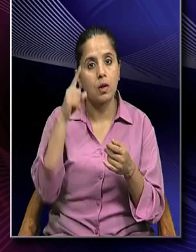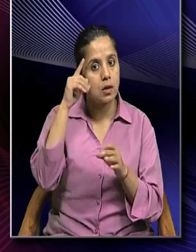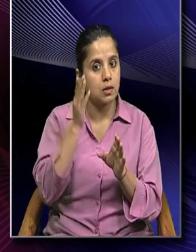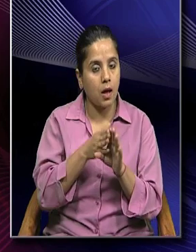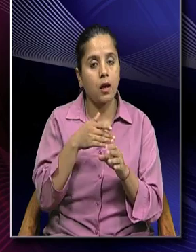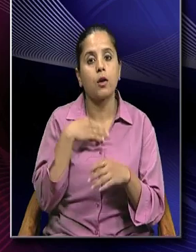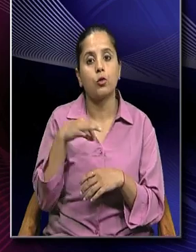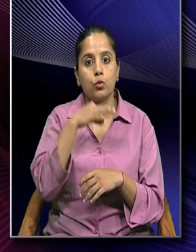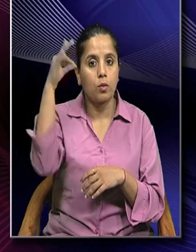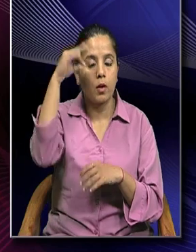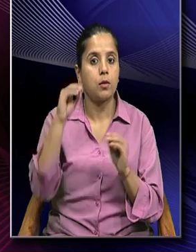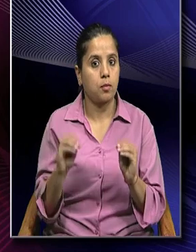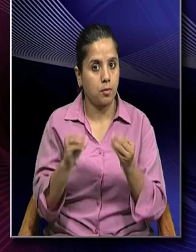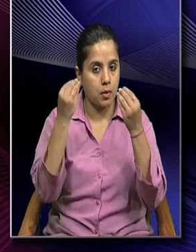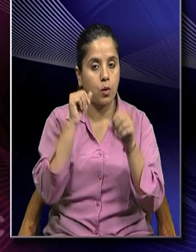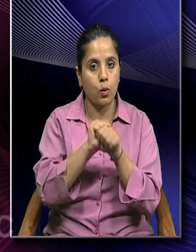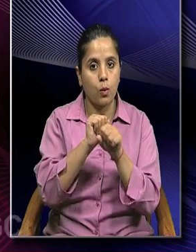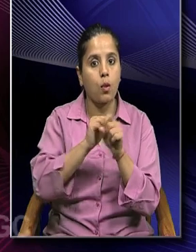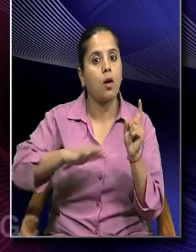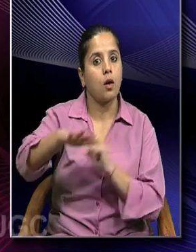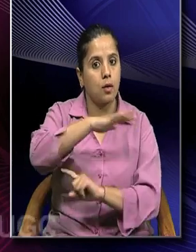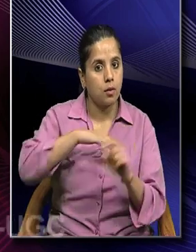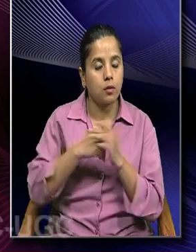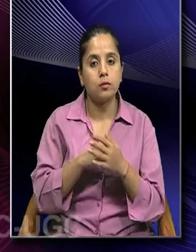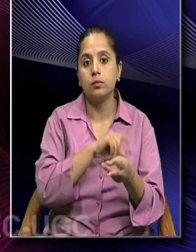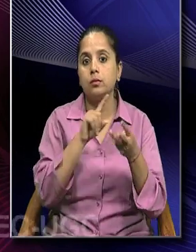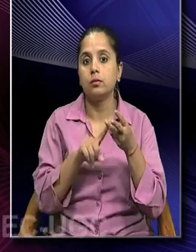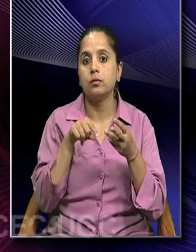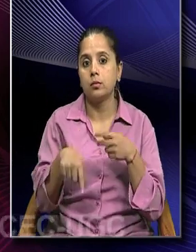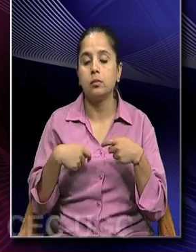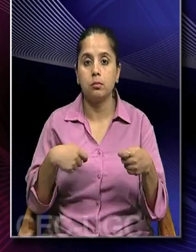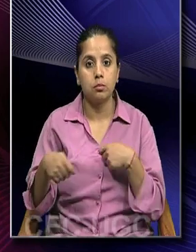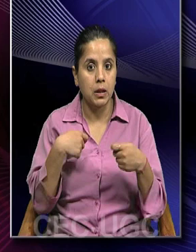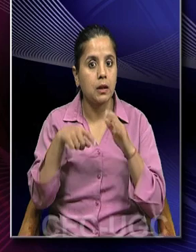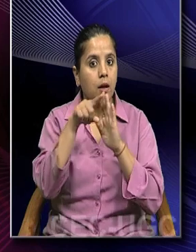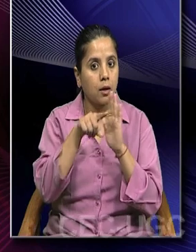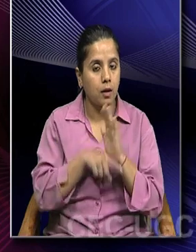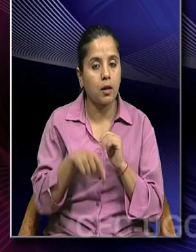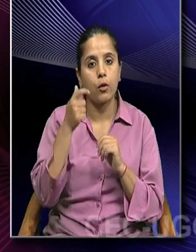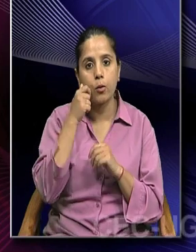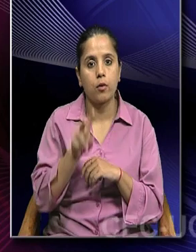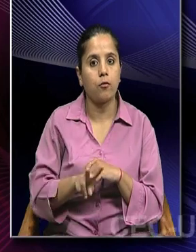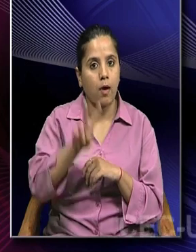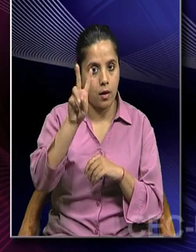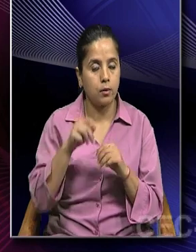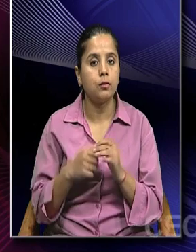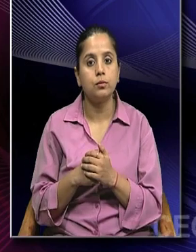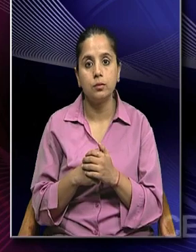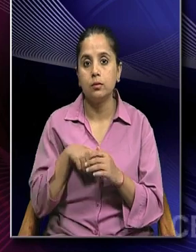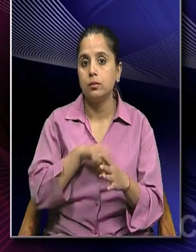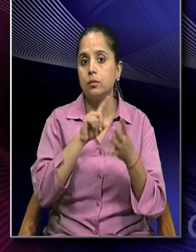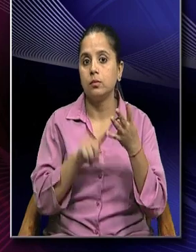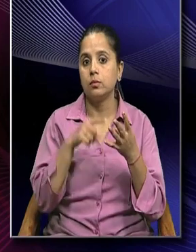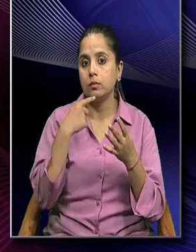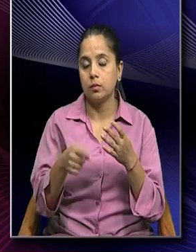psycho-spiritual improvement in work environment, the third one was business ethics and human values, and the fourth one